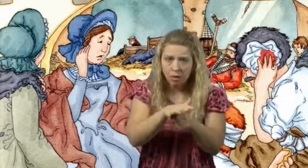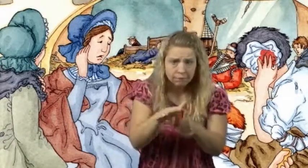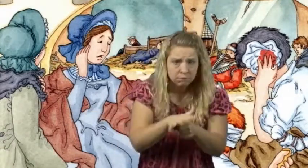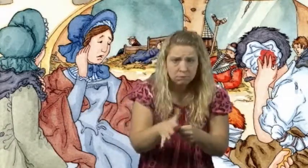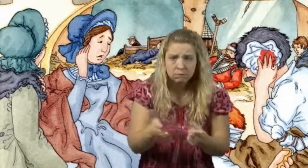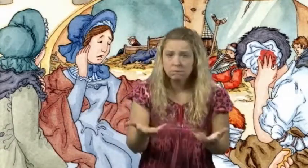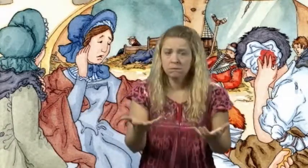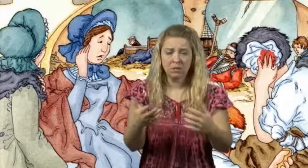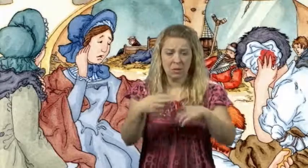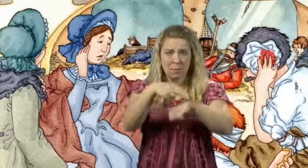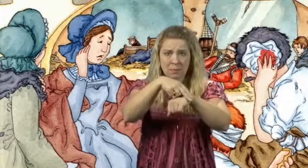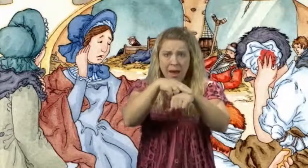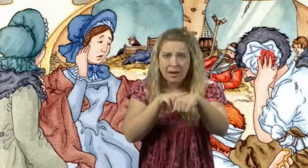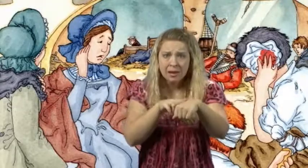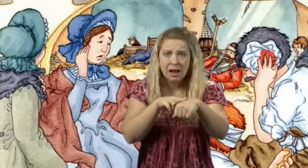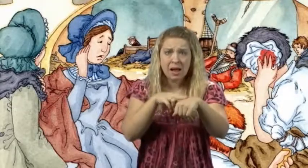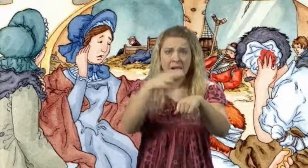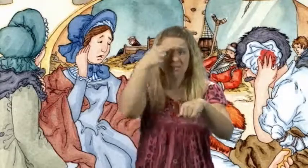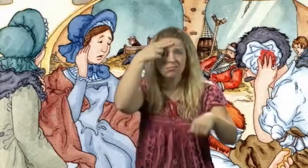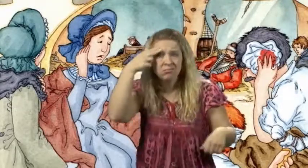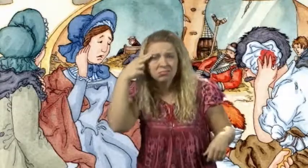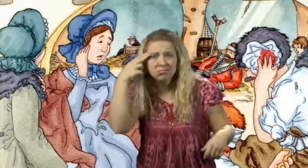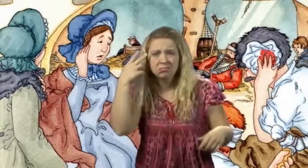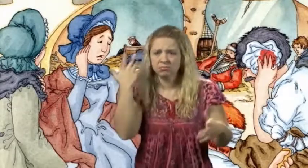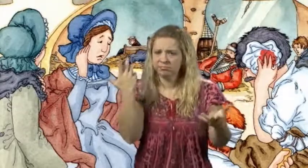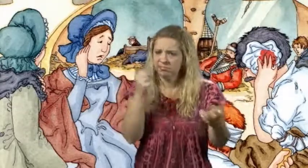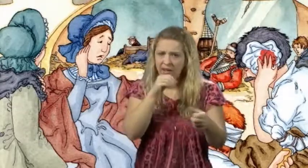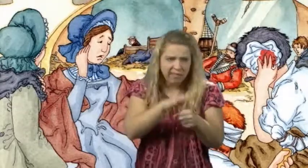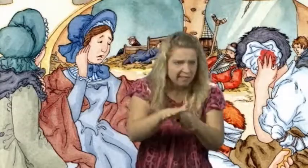There were no candles, bandages, or nurses.